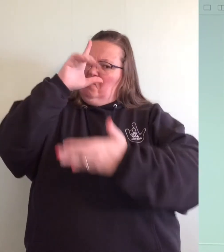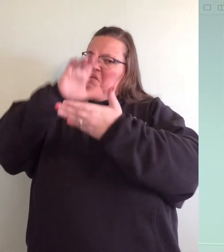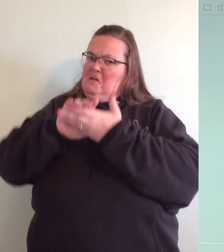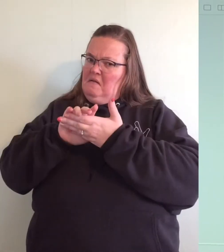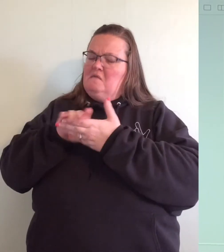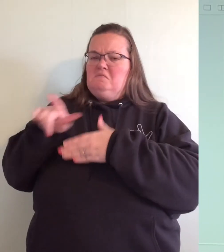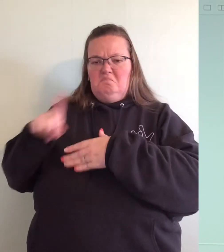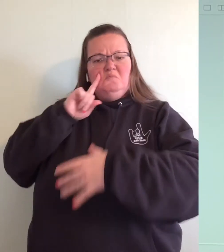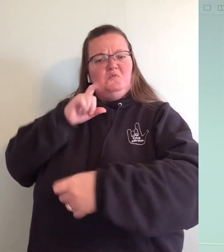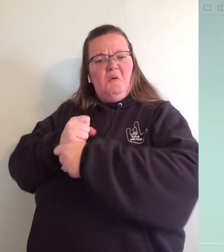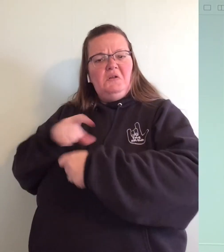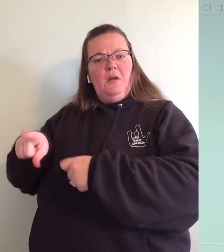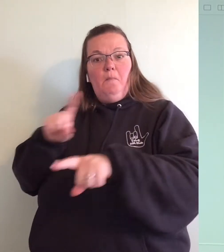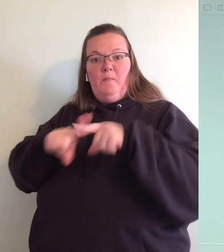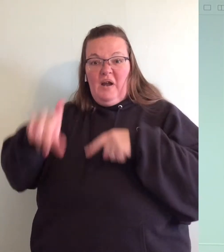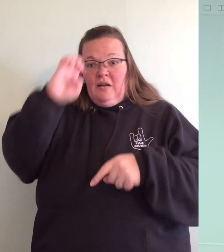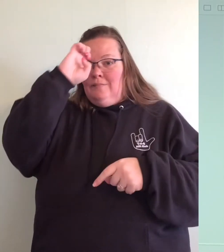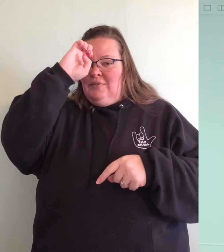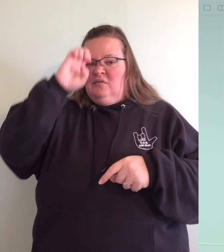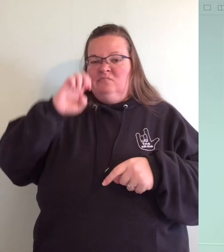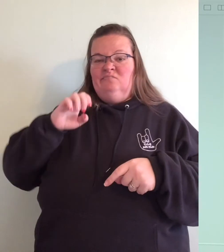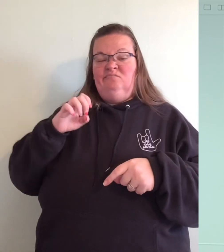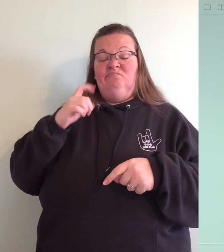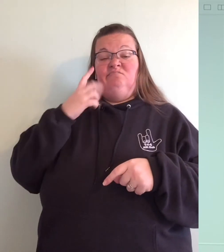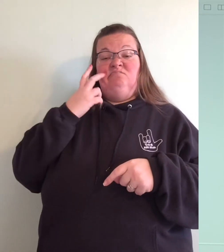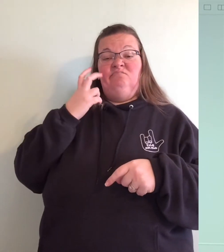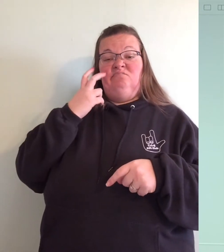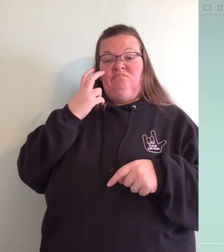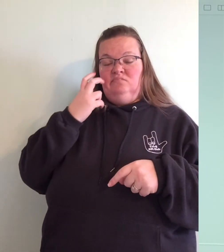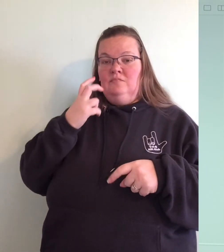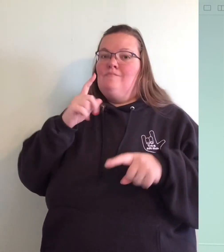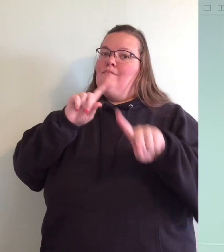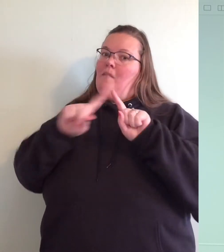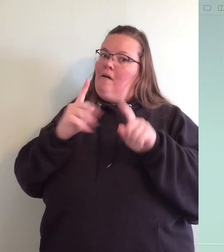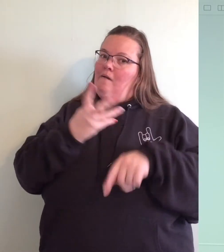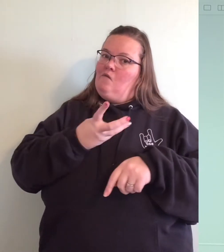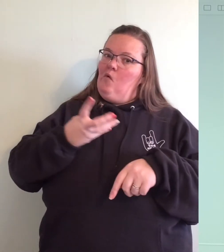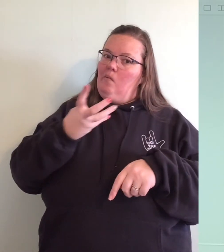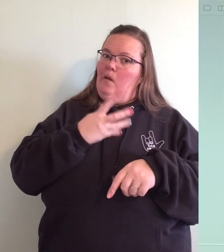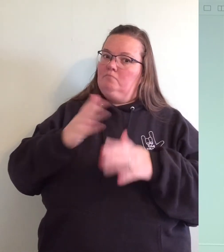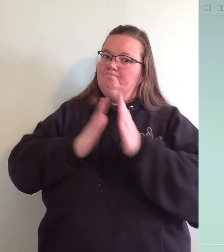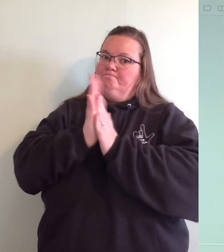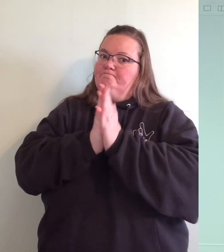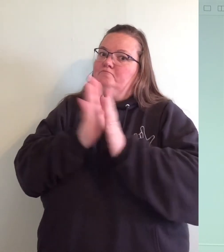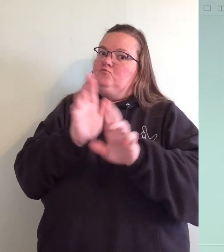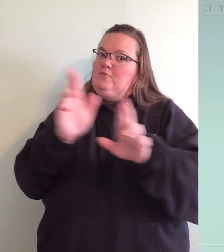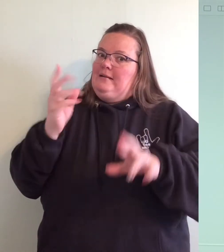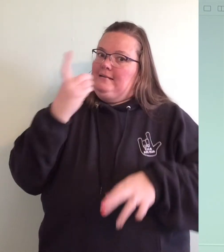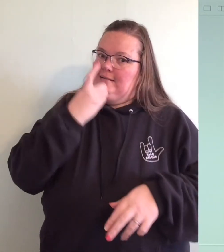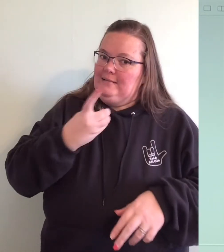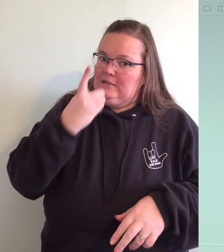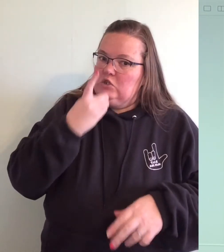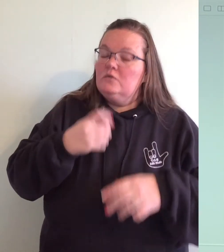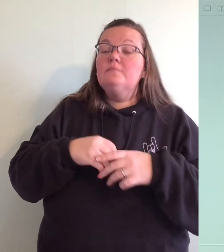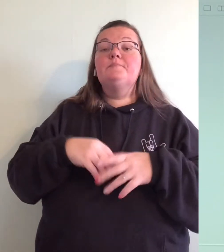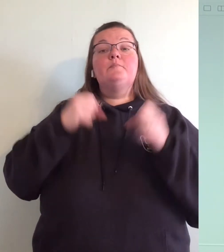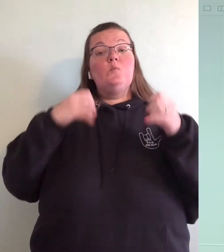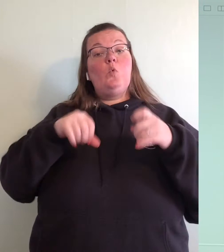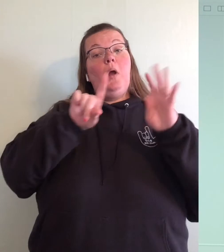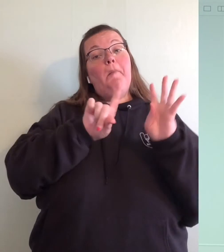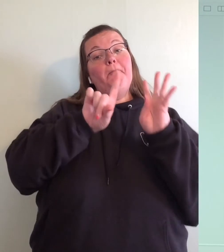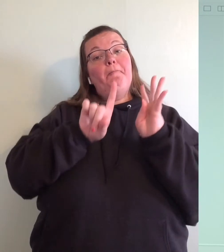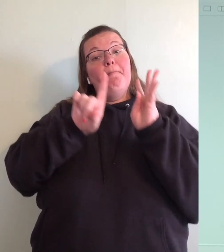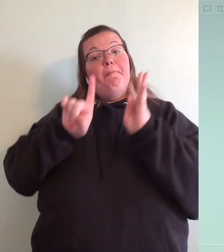everyone, including Edmund, was very grateful to hear the word dinner. They therefore all hurried along behind their